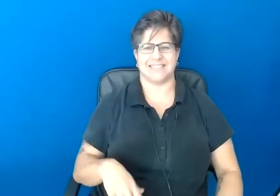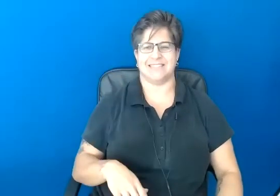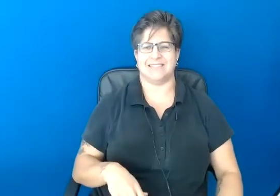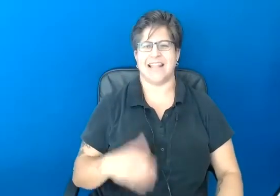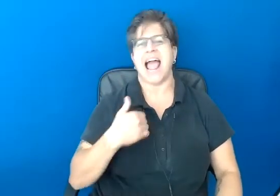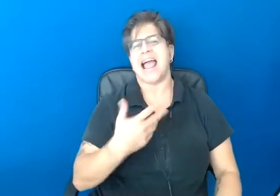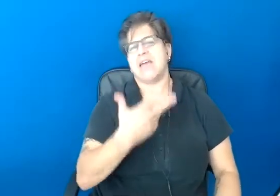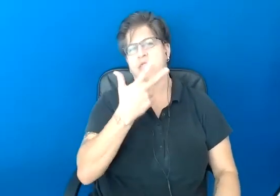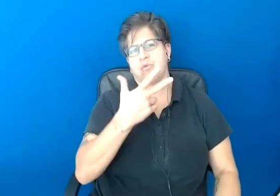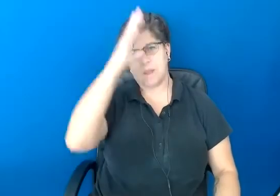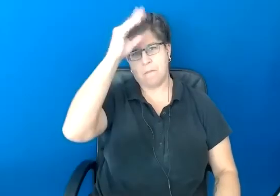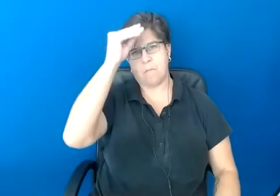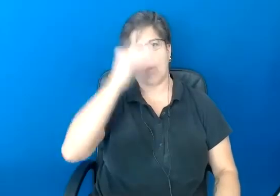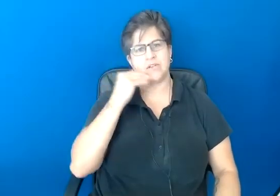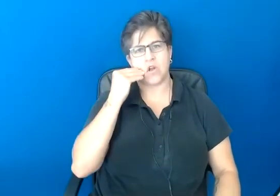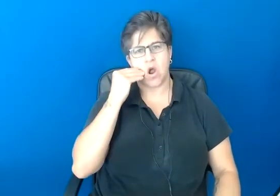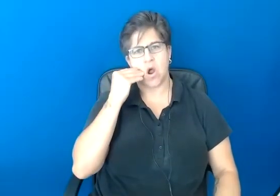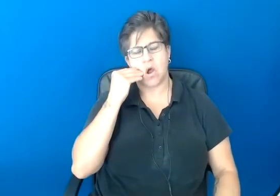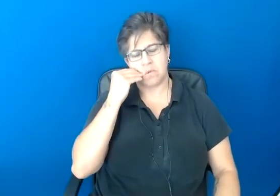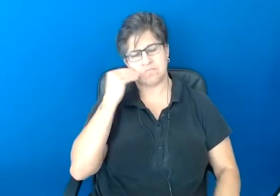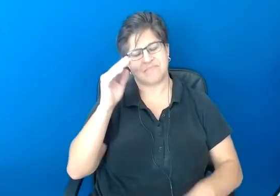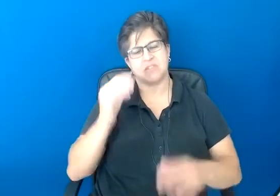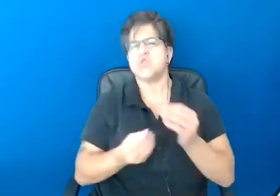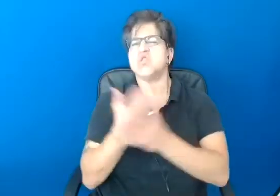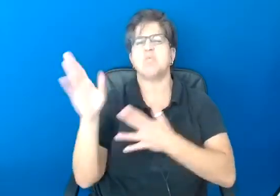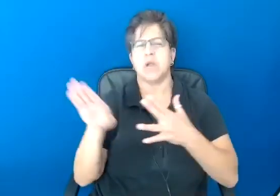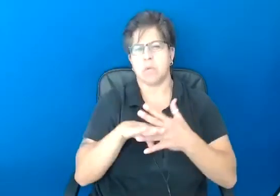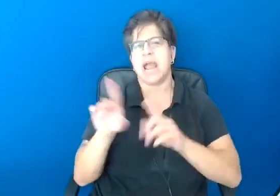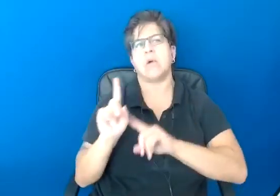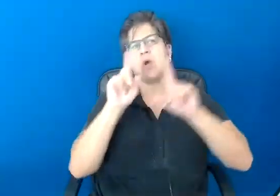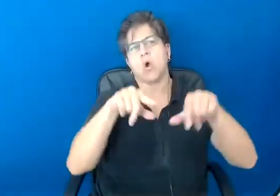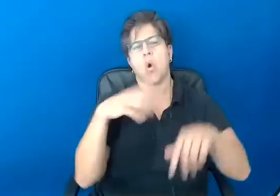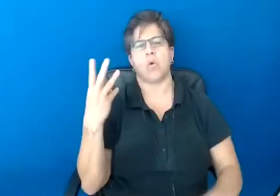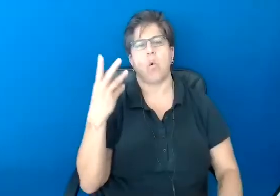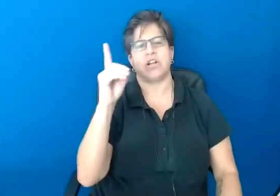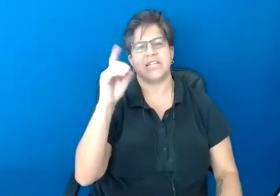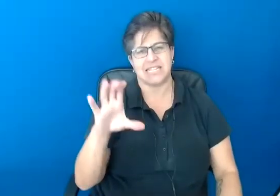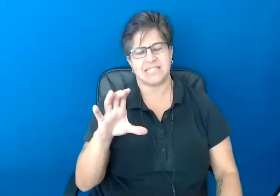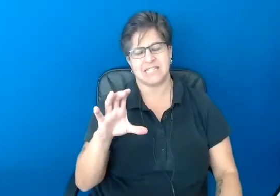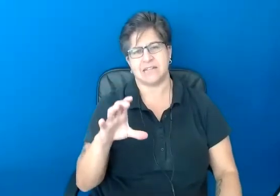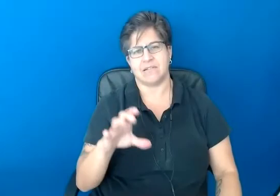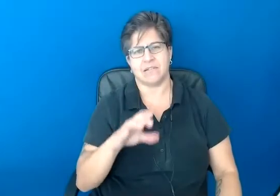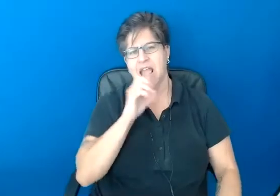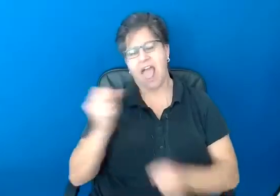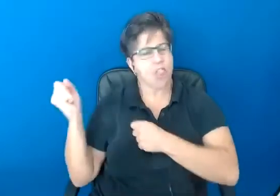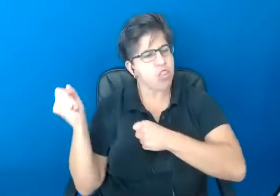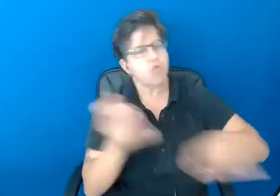him in a car. I didn't throw him in a car. We got in the car. I drove up to Washington, D.C., stayed with my friend. She wanted to go to a state park. She had a daughter